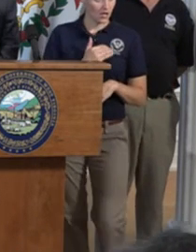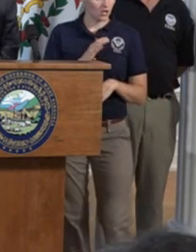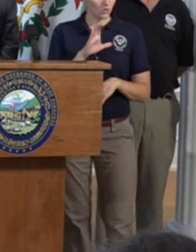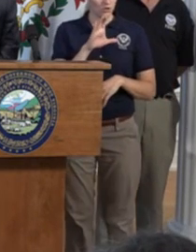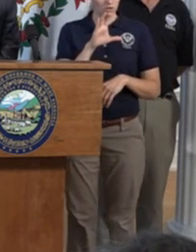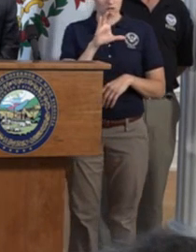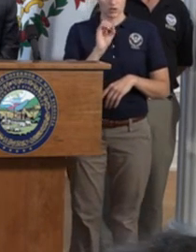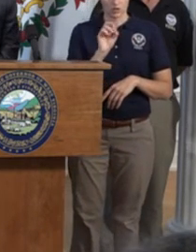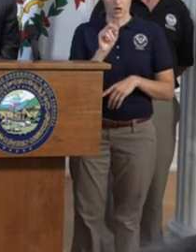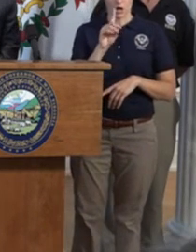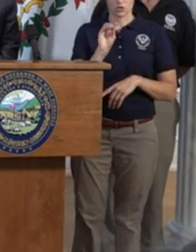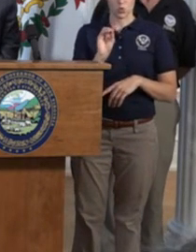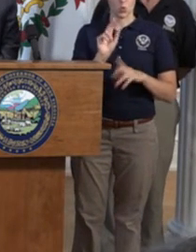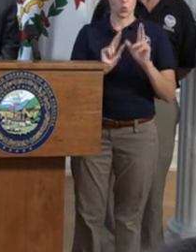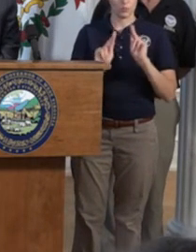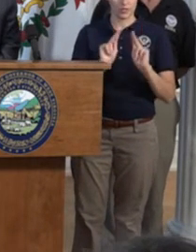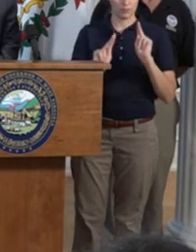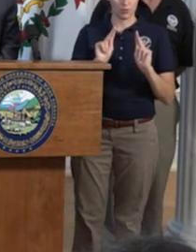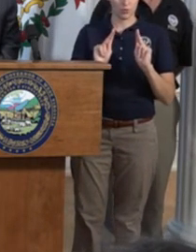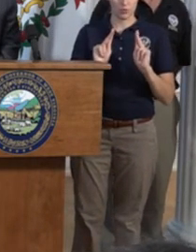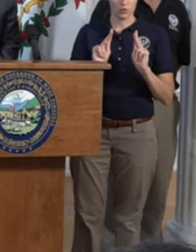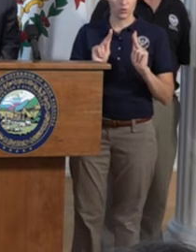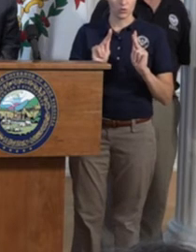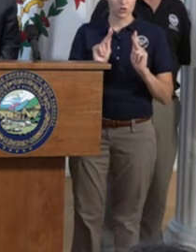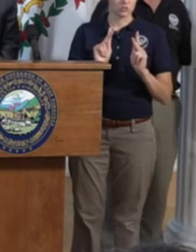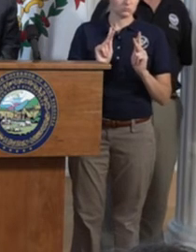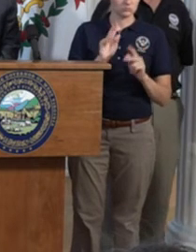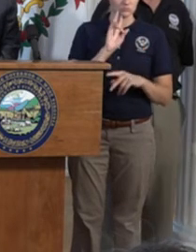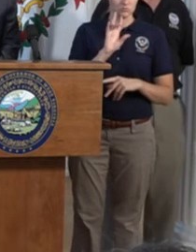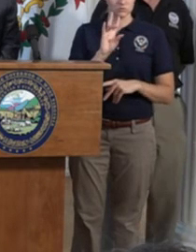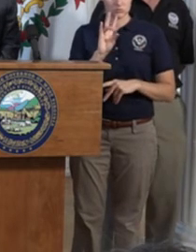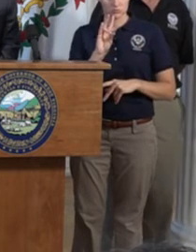tragically passed away in this event were in their 70s and 80s.